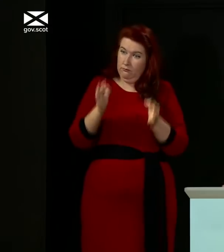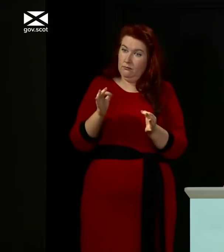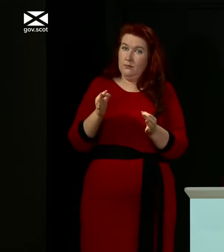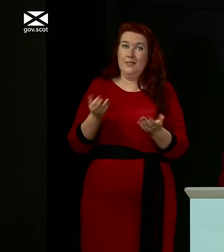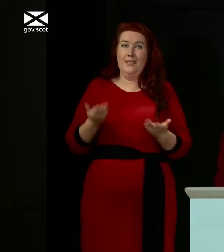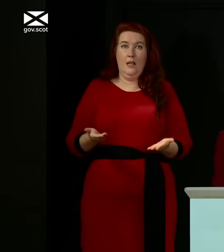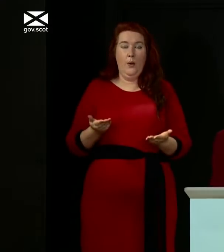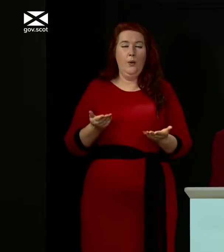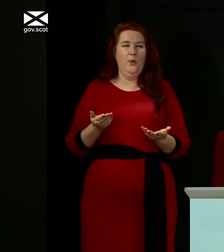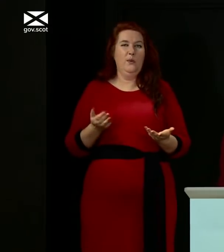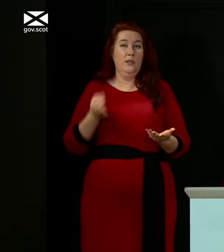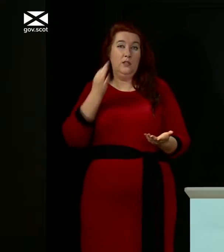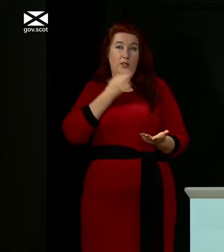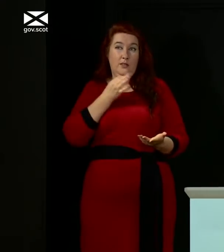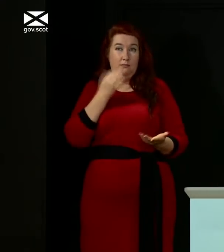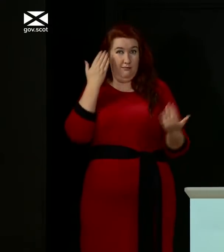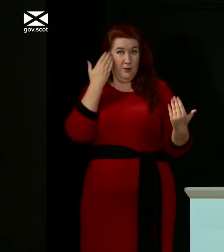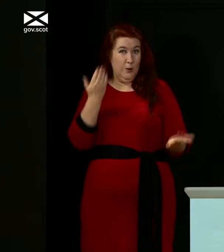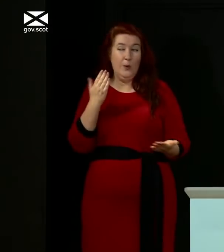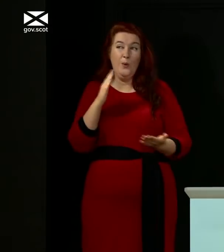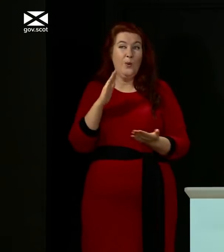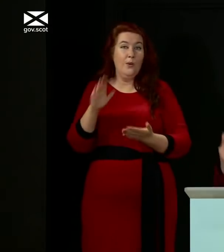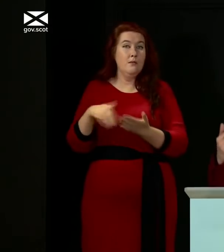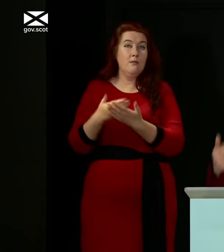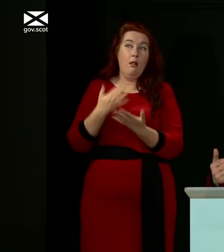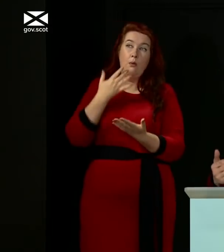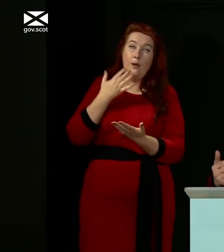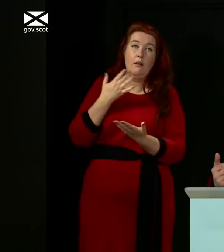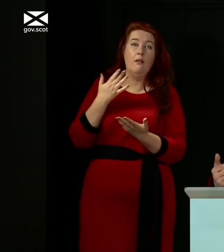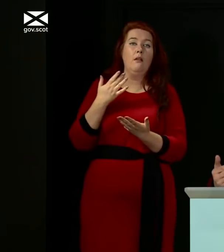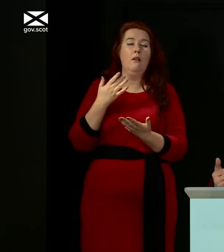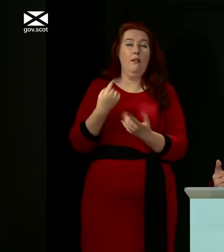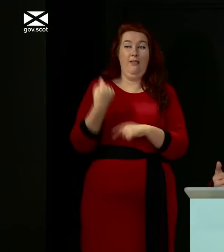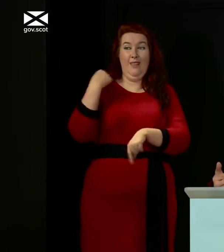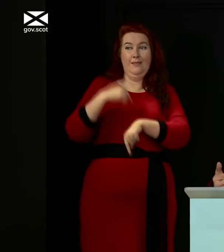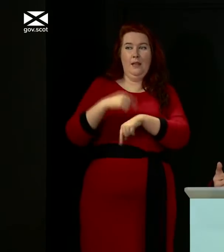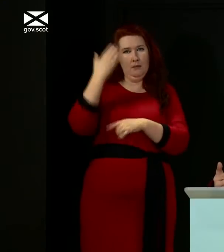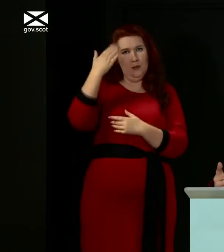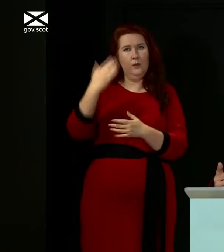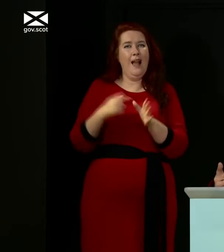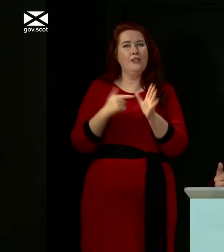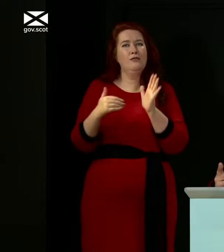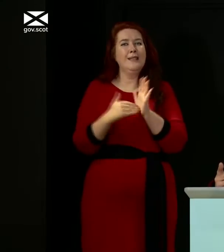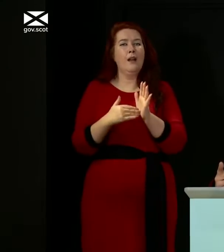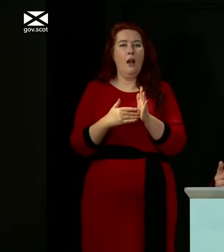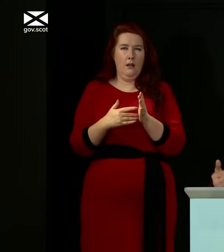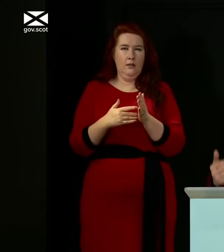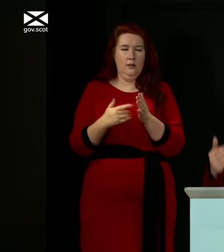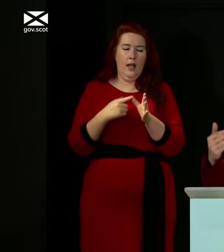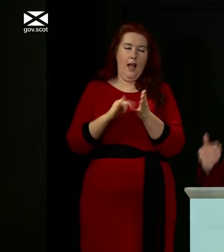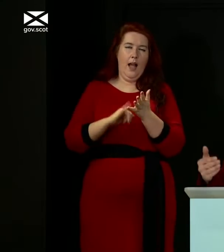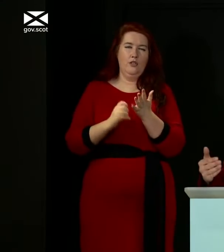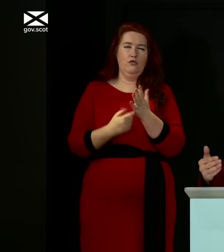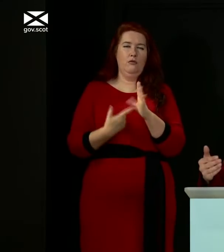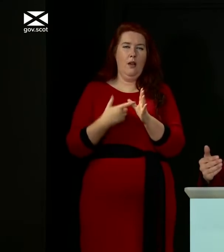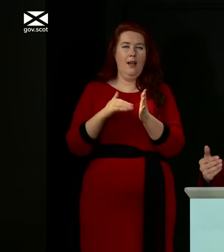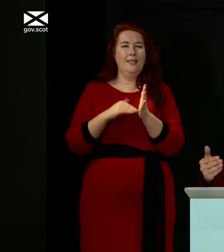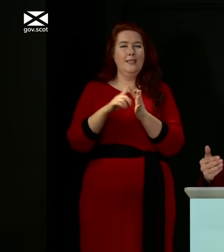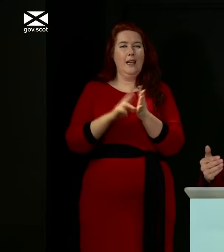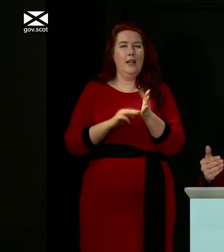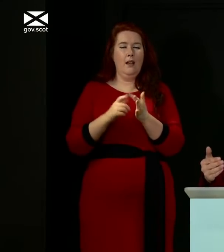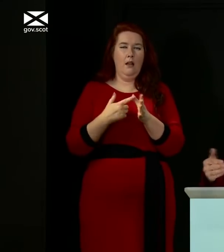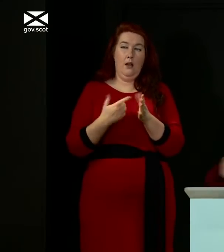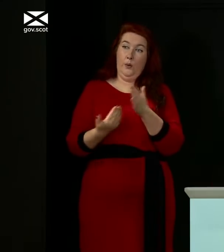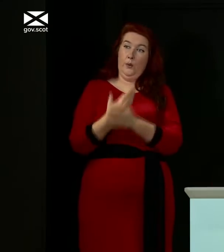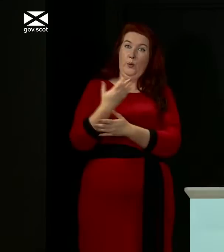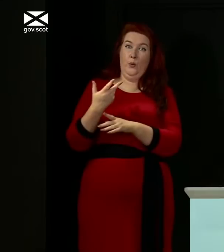that I've given yesterday, because we wouldn't have known, that the AstraZeneca vaccine was going to be approved. We wouldn't have known what supplies we